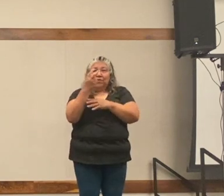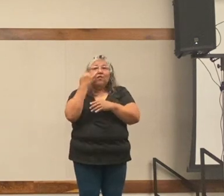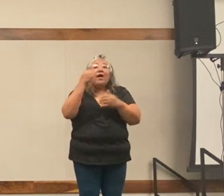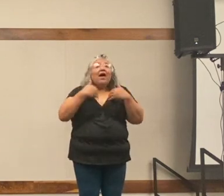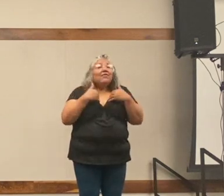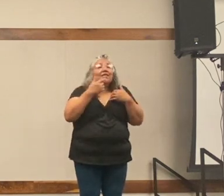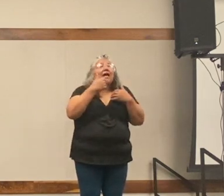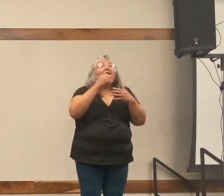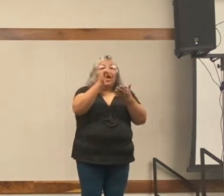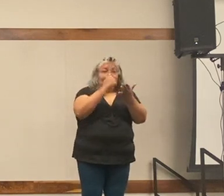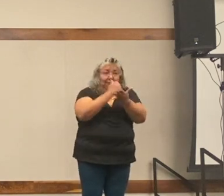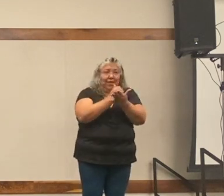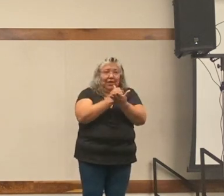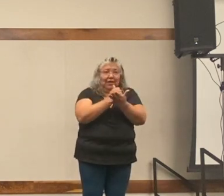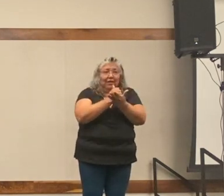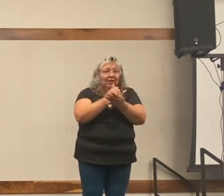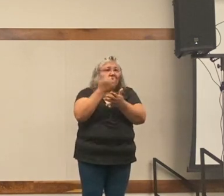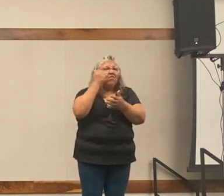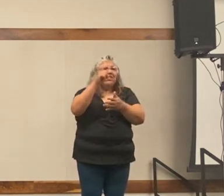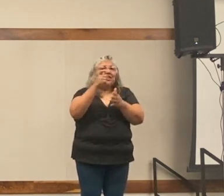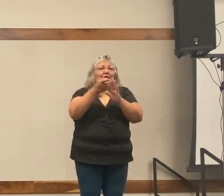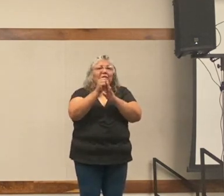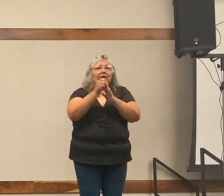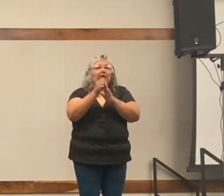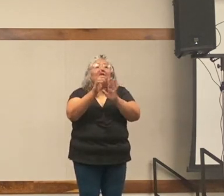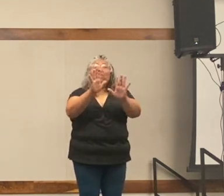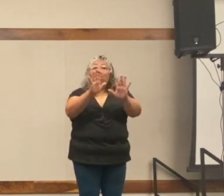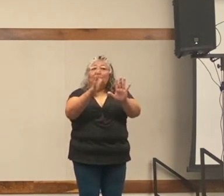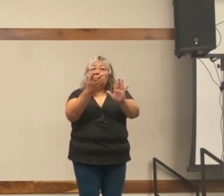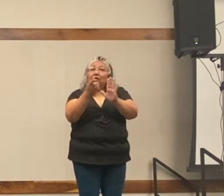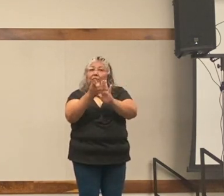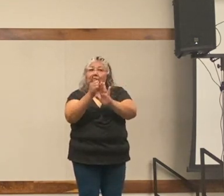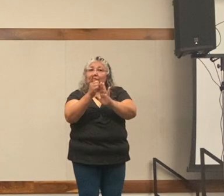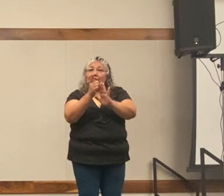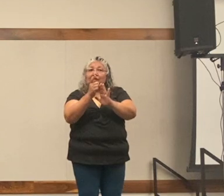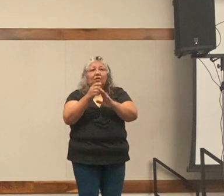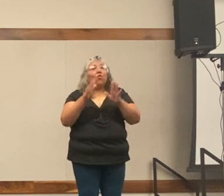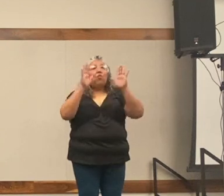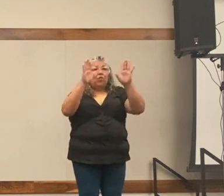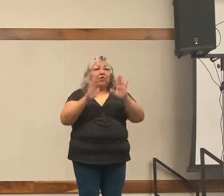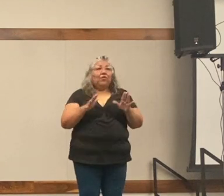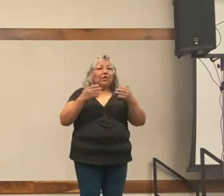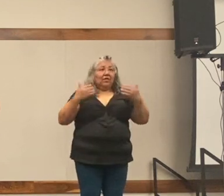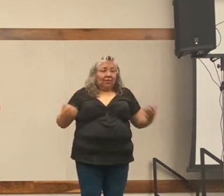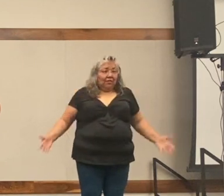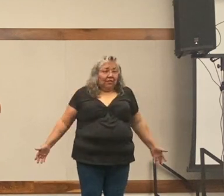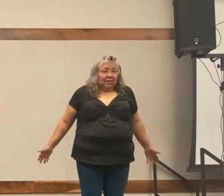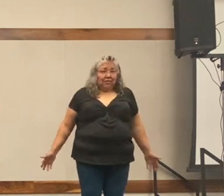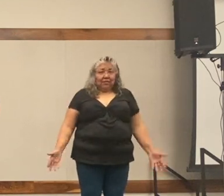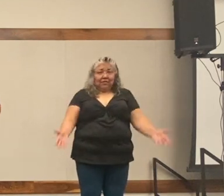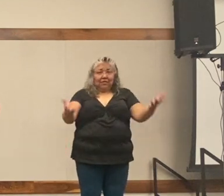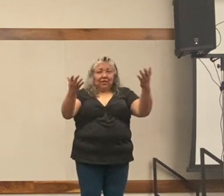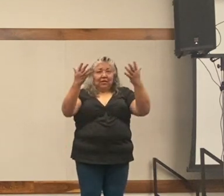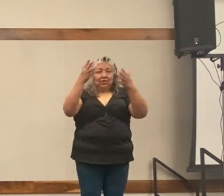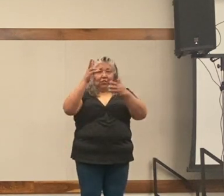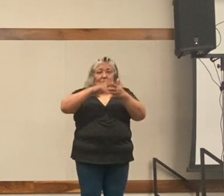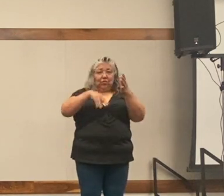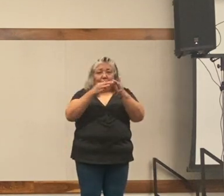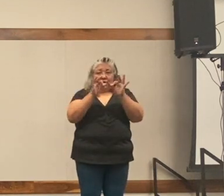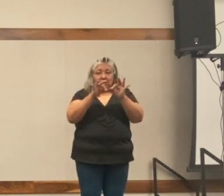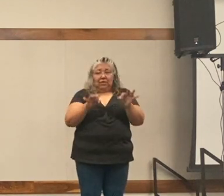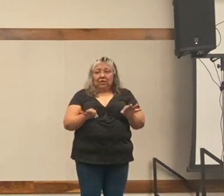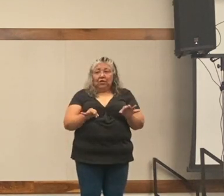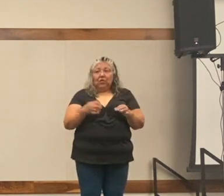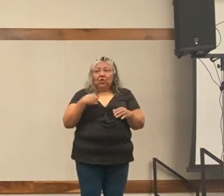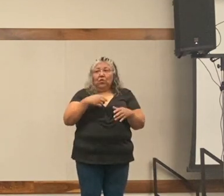say amen. Amen. If you need a minute, say, give me a minute. Wonderful. Let's stand as we read God's word. That's what we do